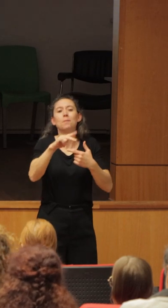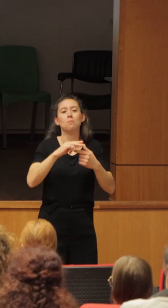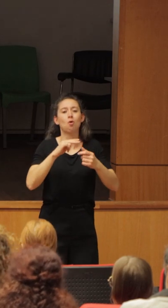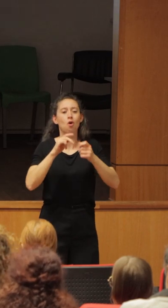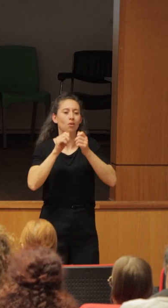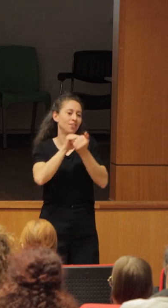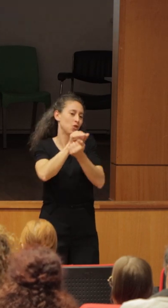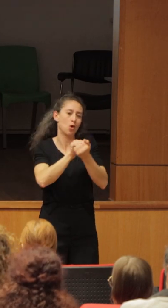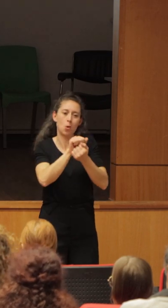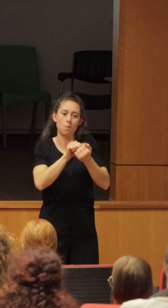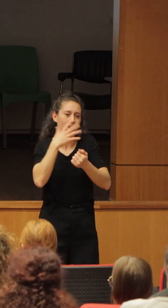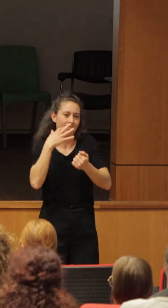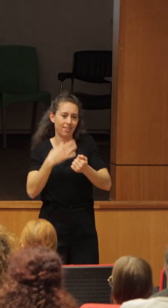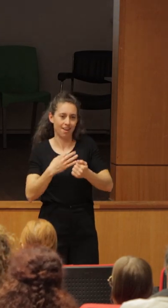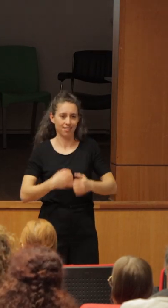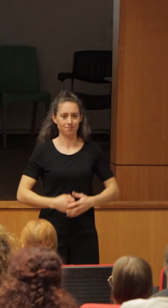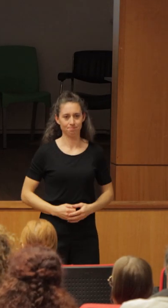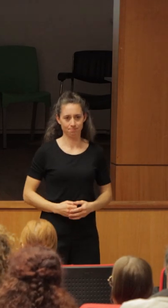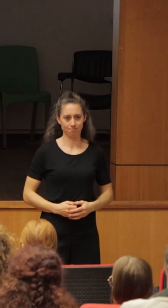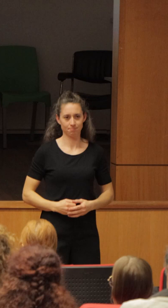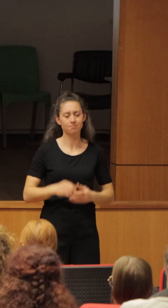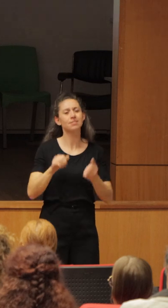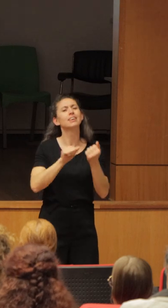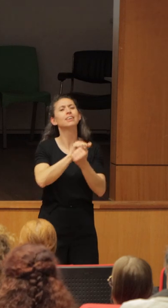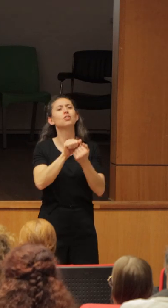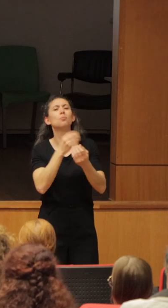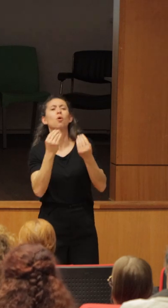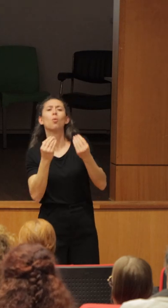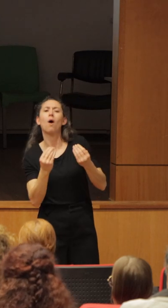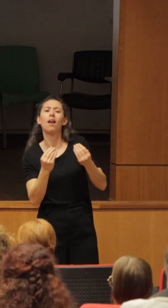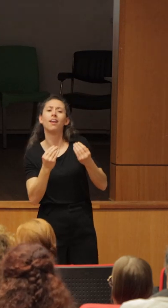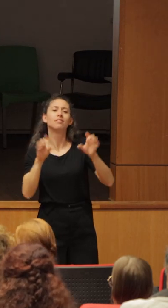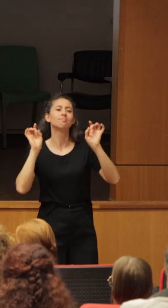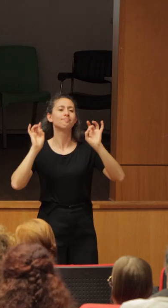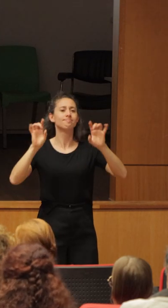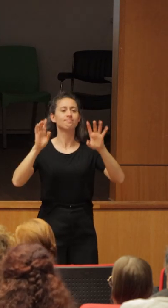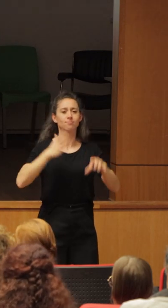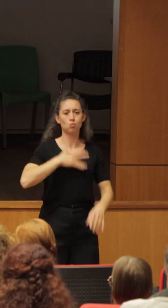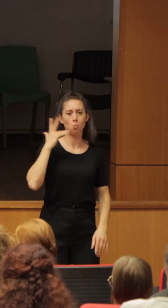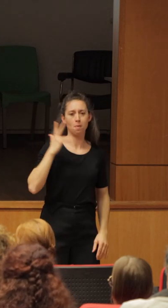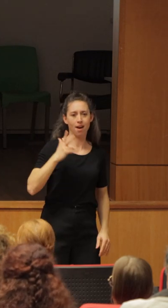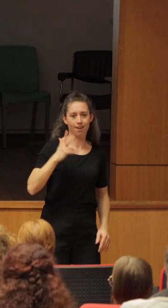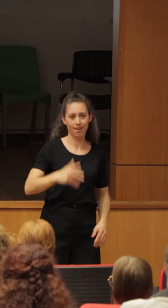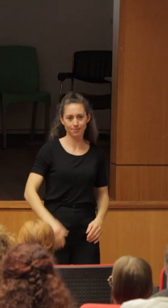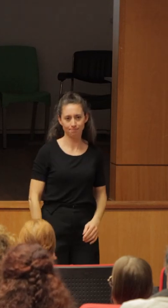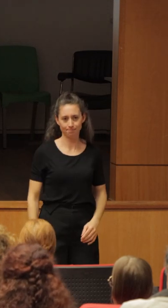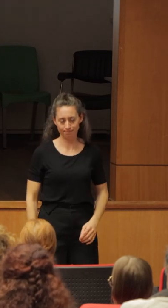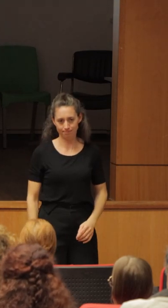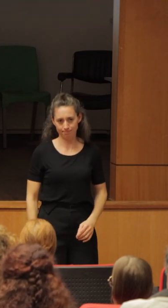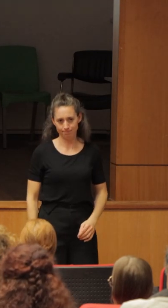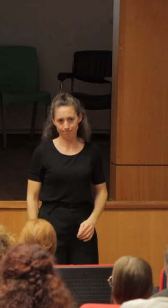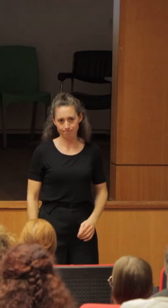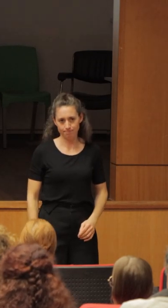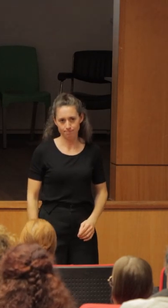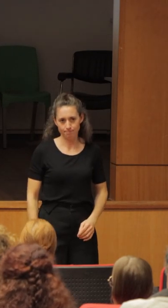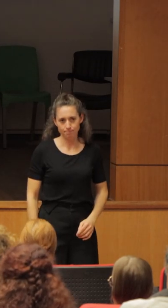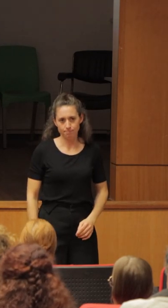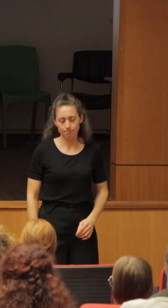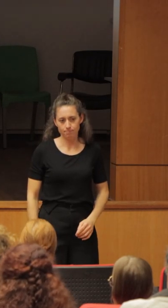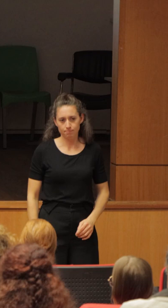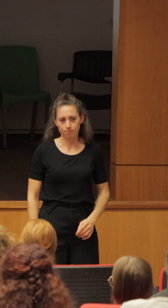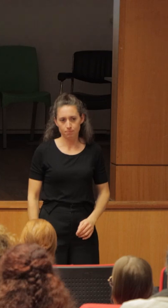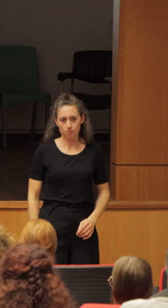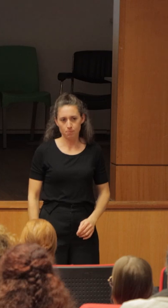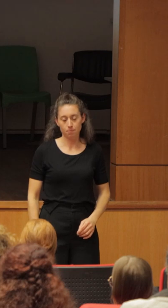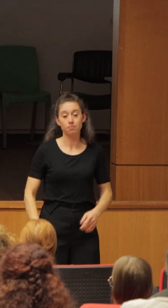idioma. It's a language of human nature. Es el idioma de la naturaleza humana. It's a language of us becoming closer to each